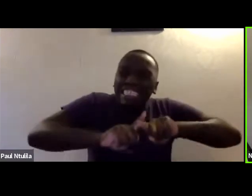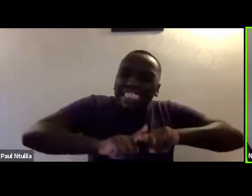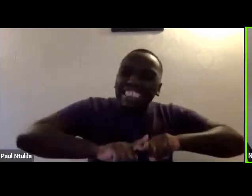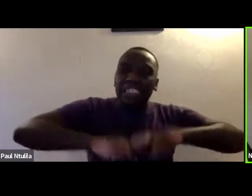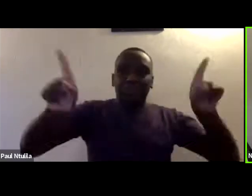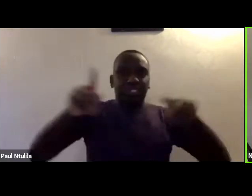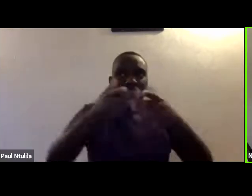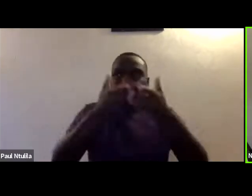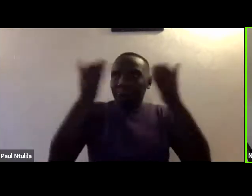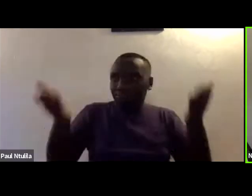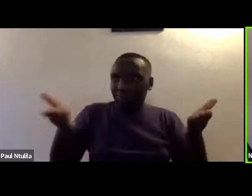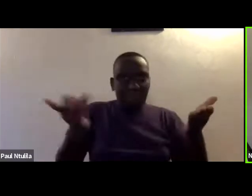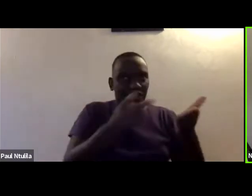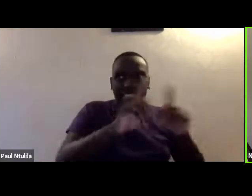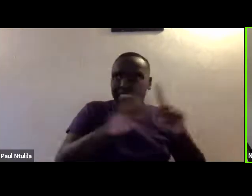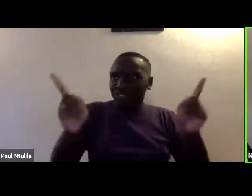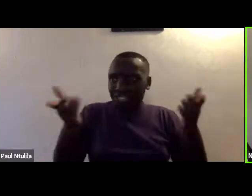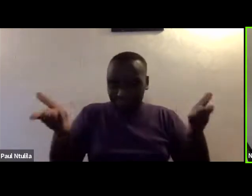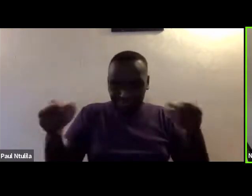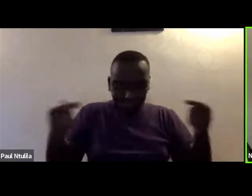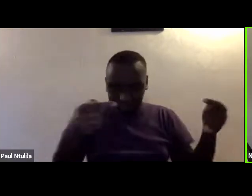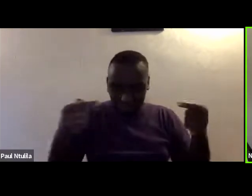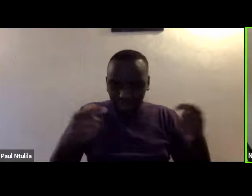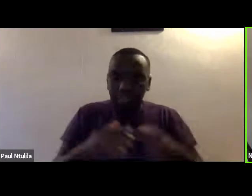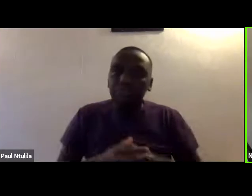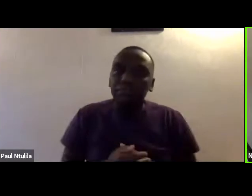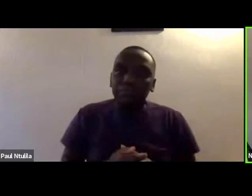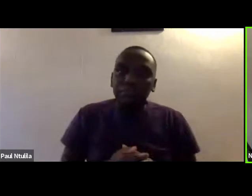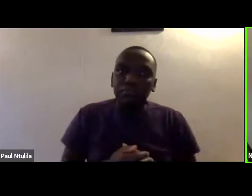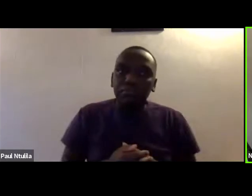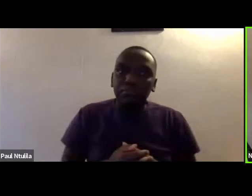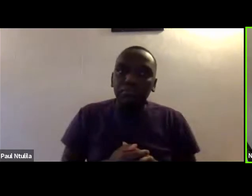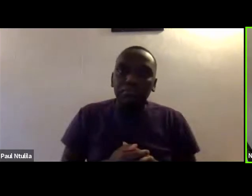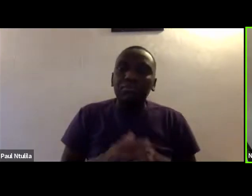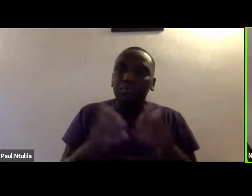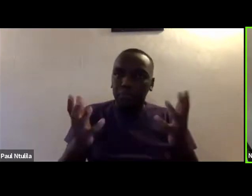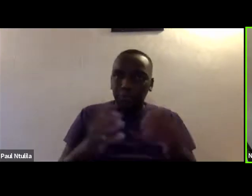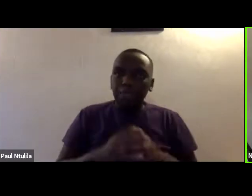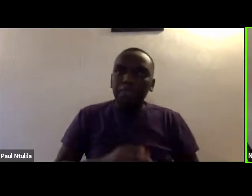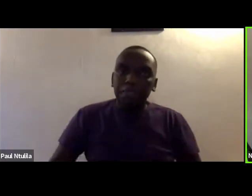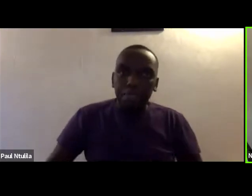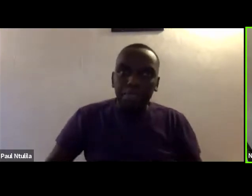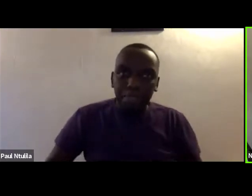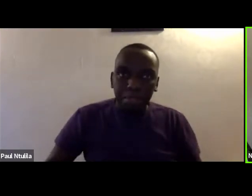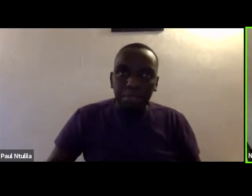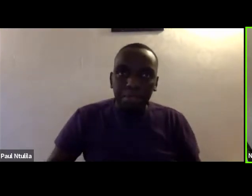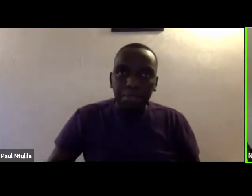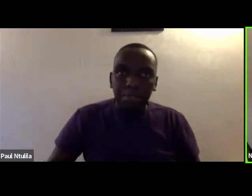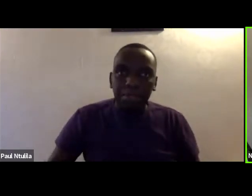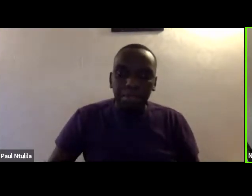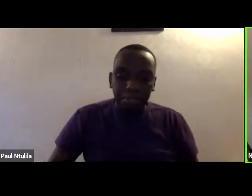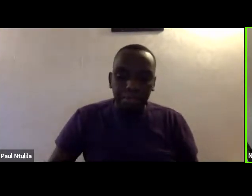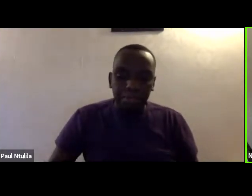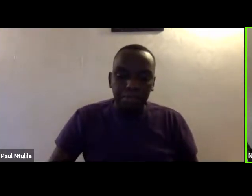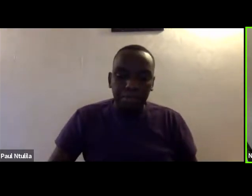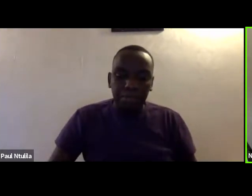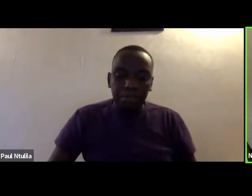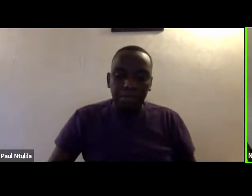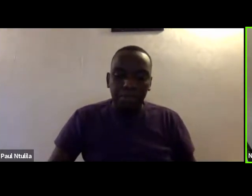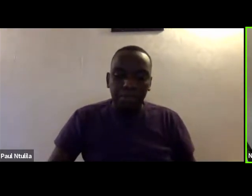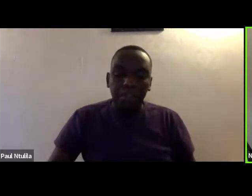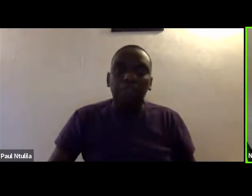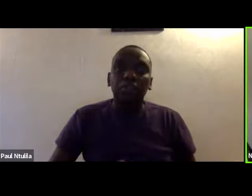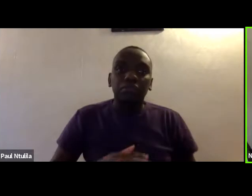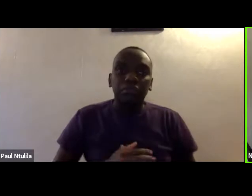the contrast and difference between deaf people and disability, and it feels almost like there's